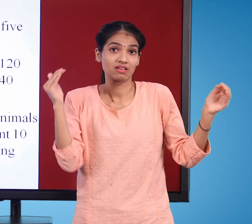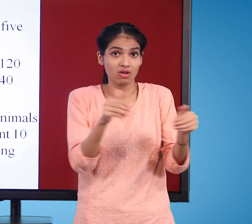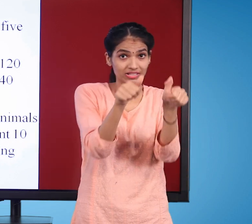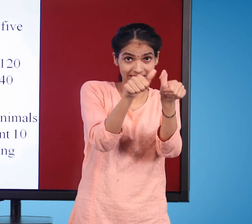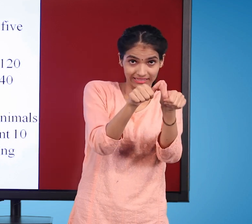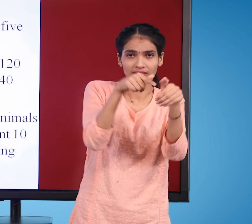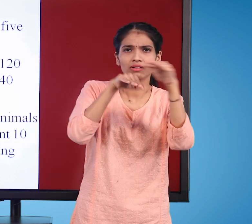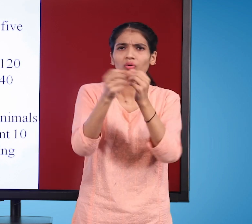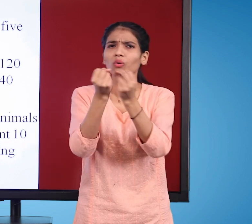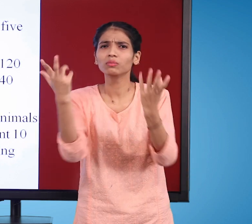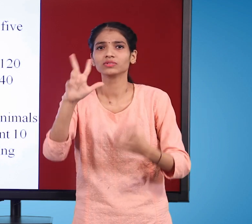Village A, 80.